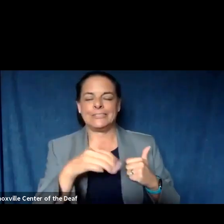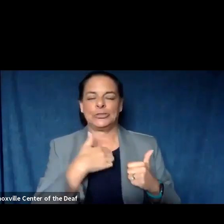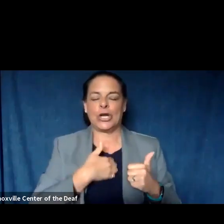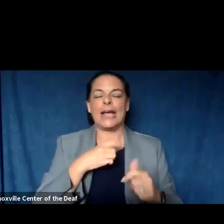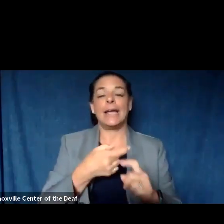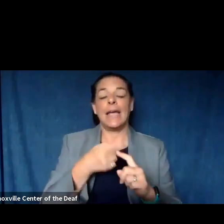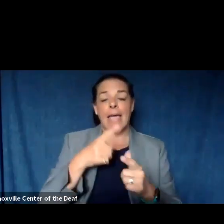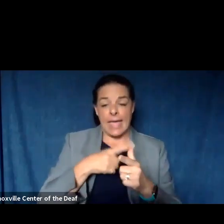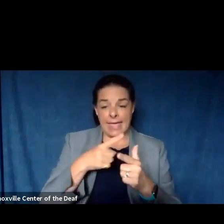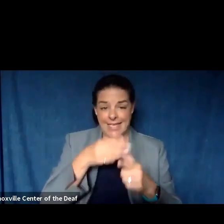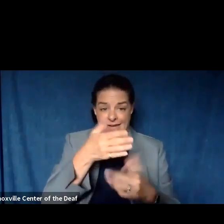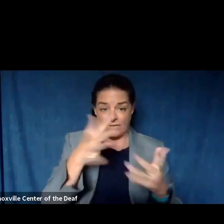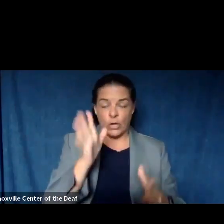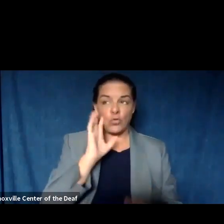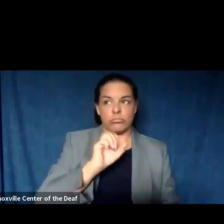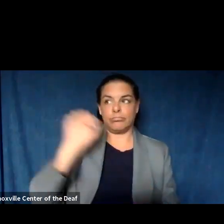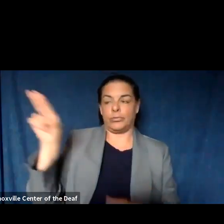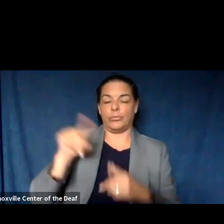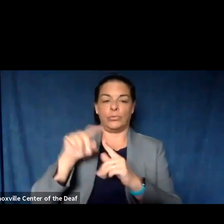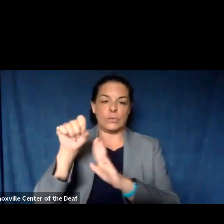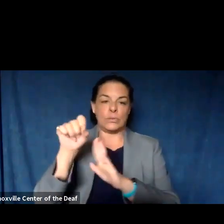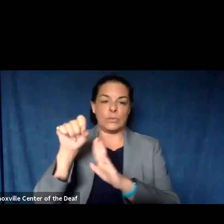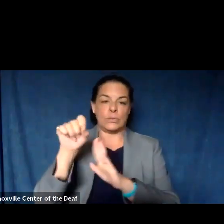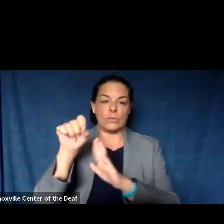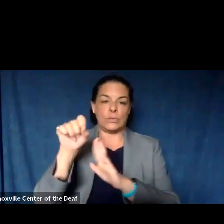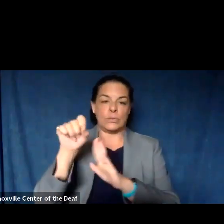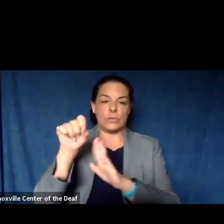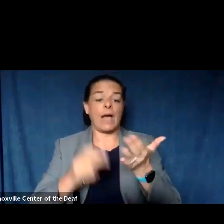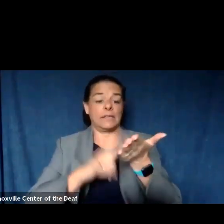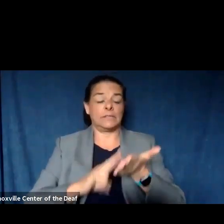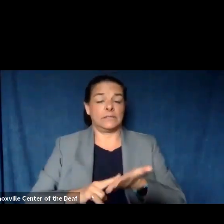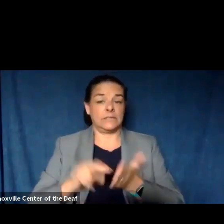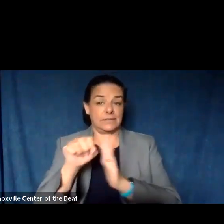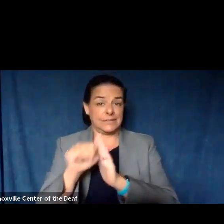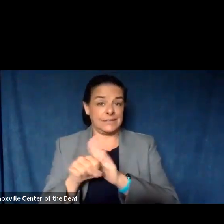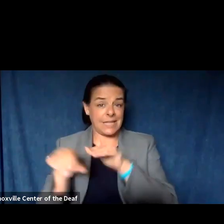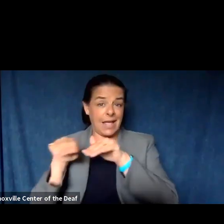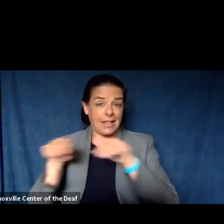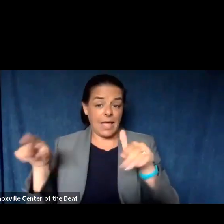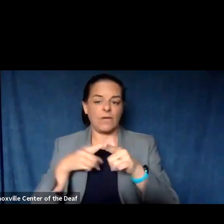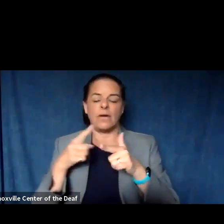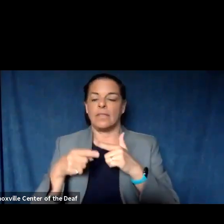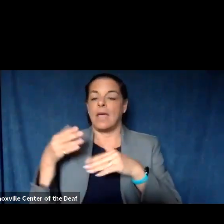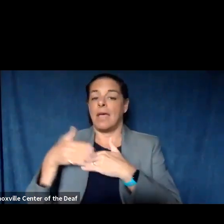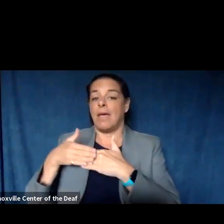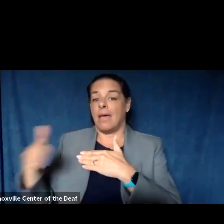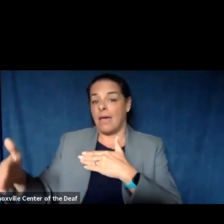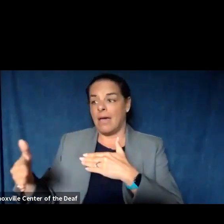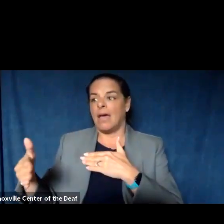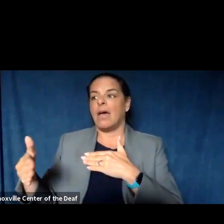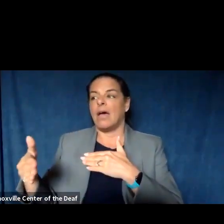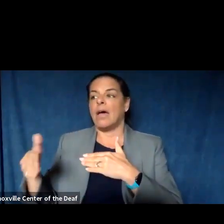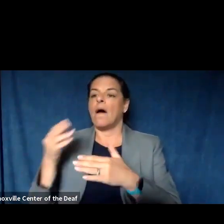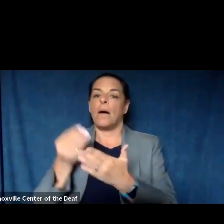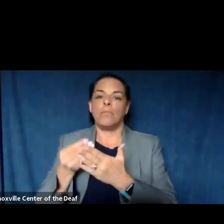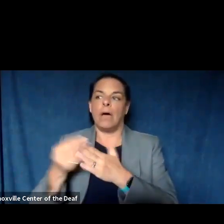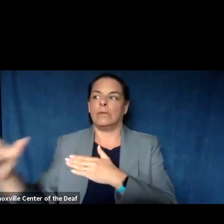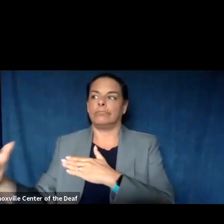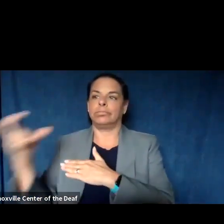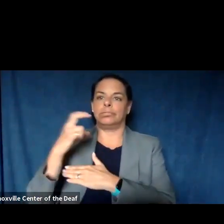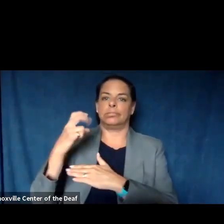it'll go back to the state. We'll get final signatures at the state level, and then from there, funds will get allocated to